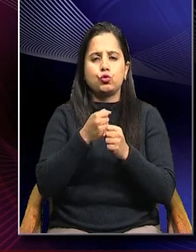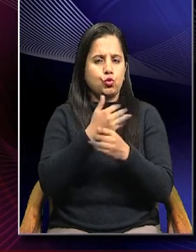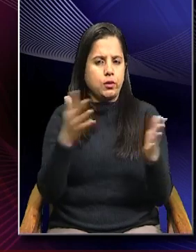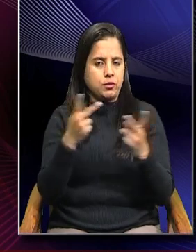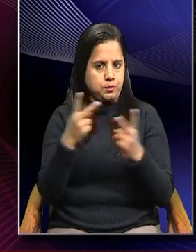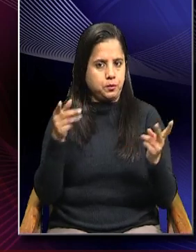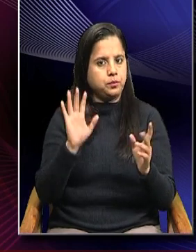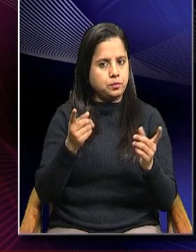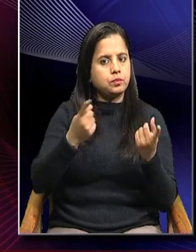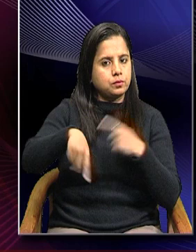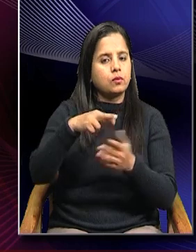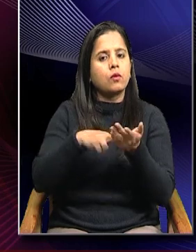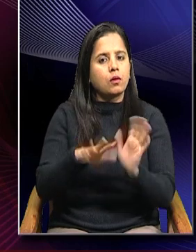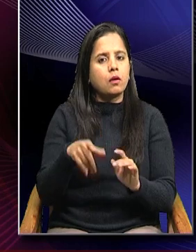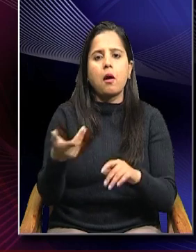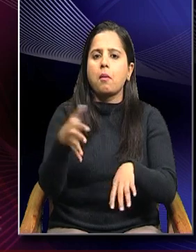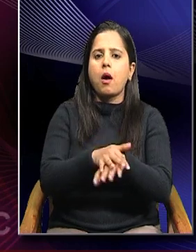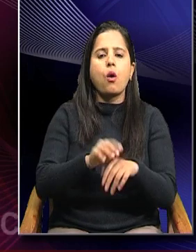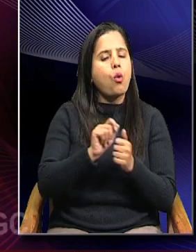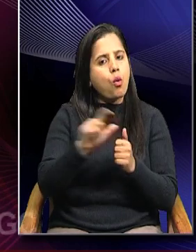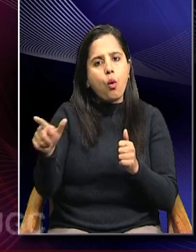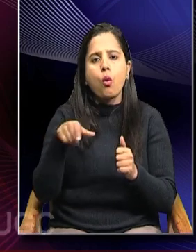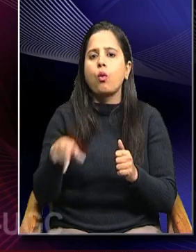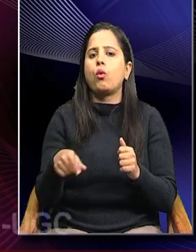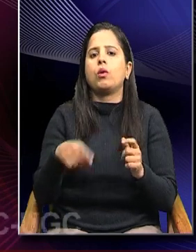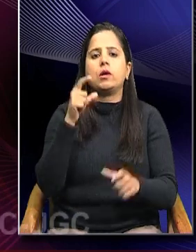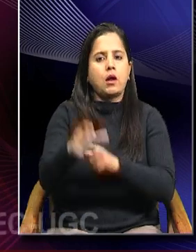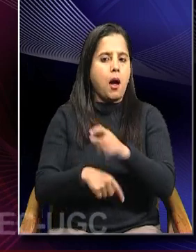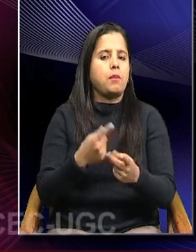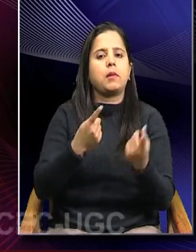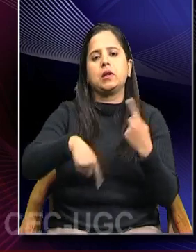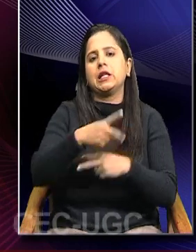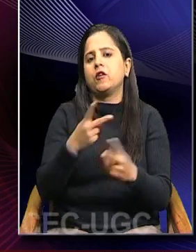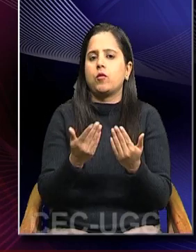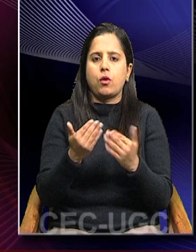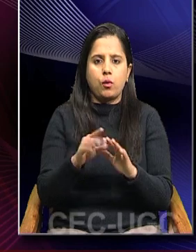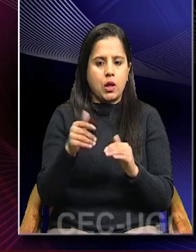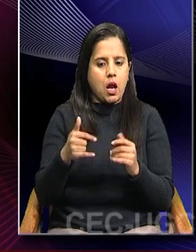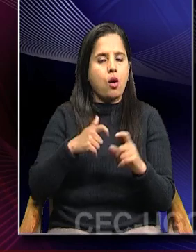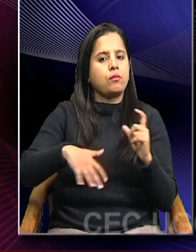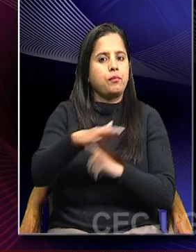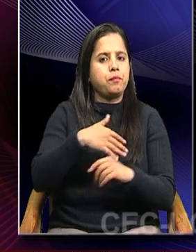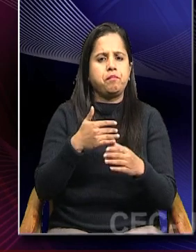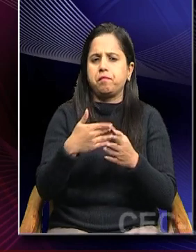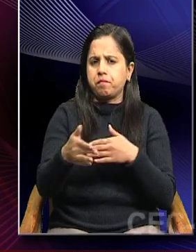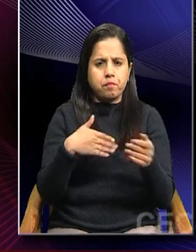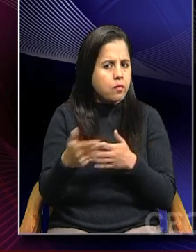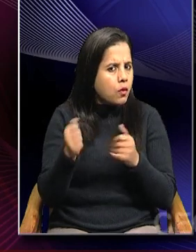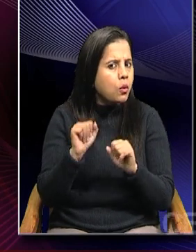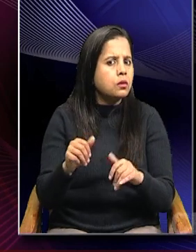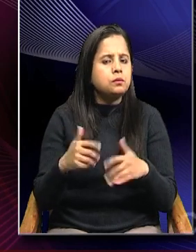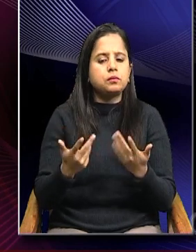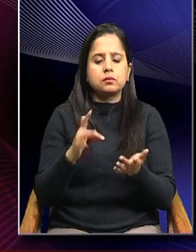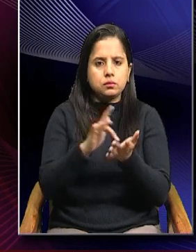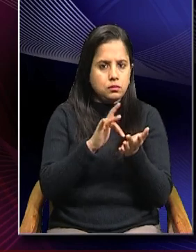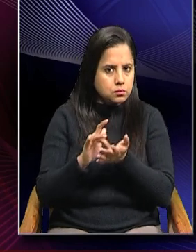general in nature, they are applicable to all companies which are operating in a given environment, regardless of their